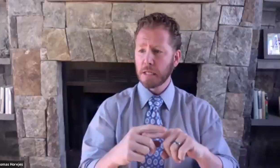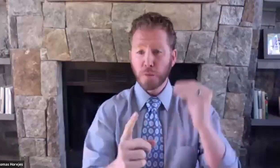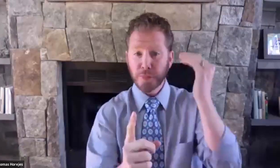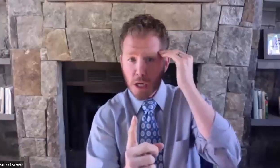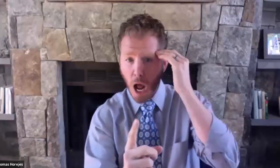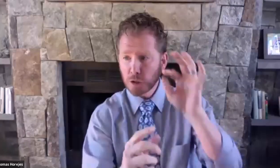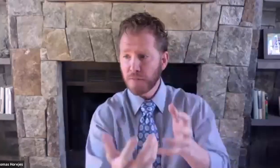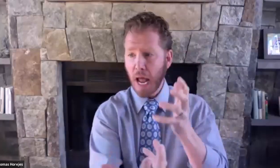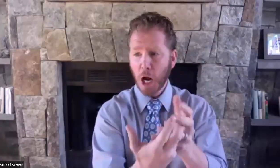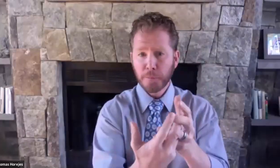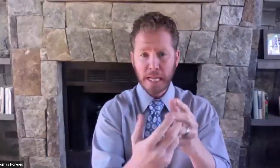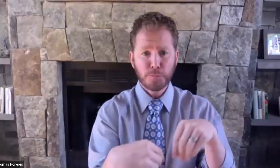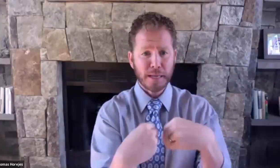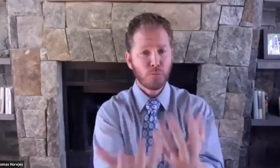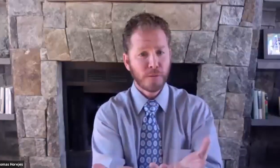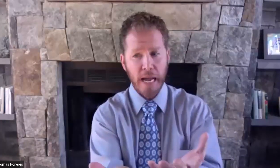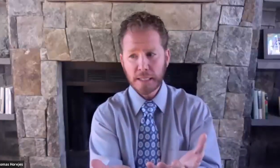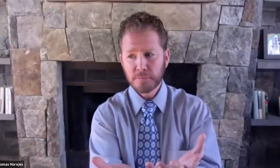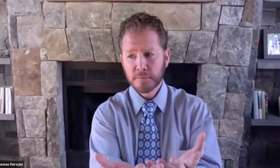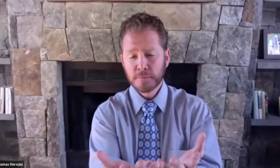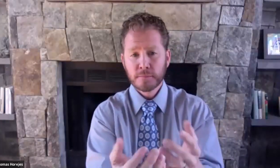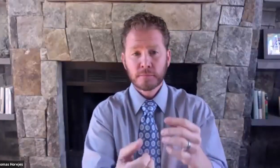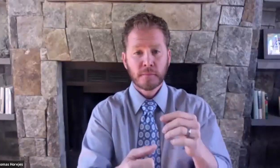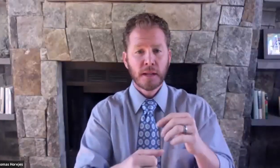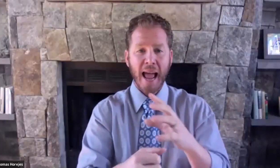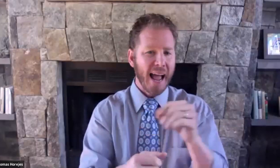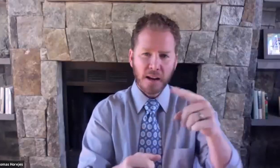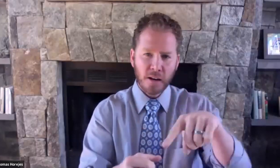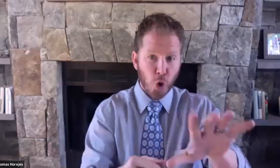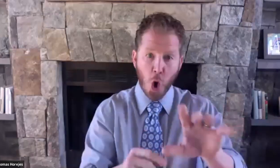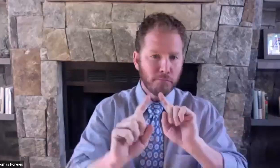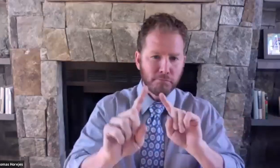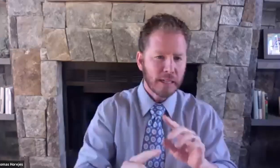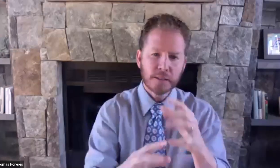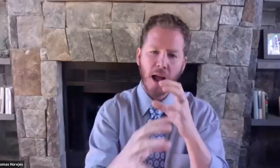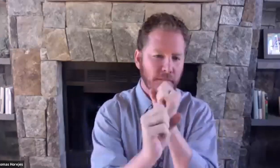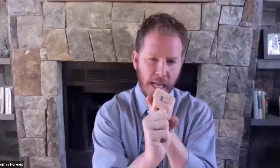feel equipped and or confident with the knowledge of accommodations being provided?